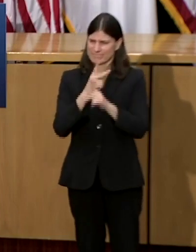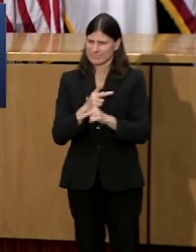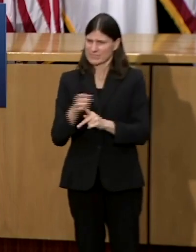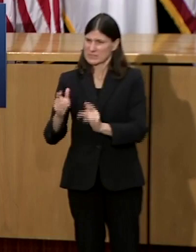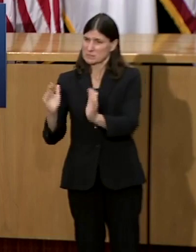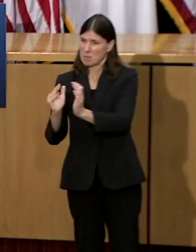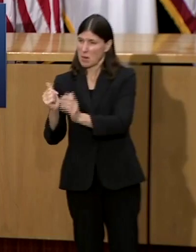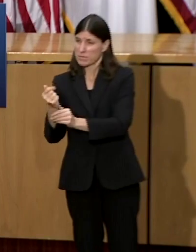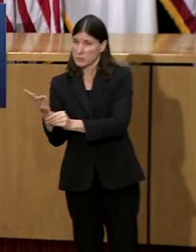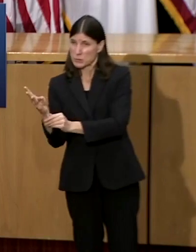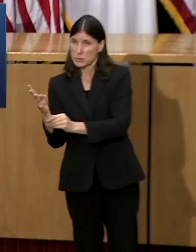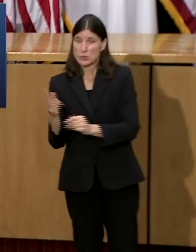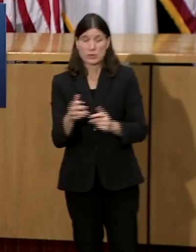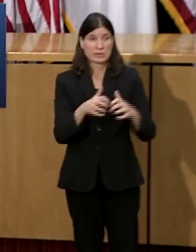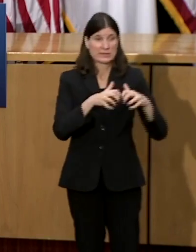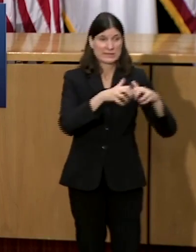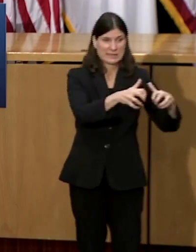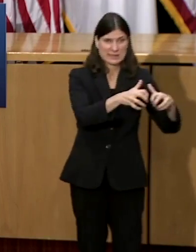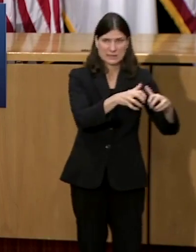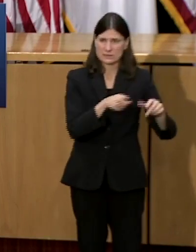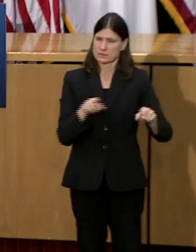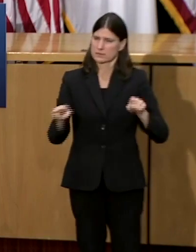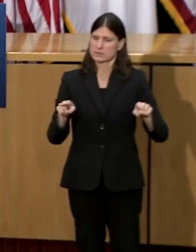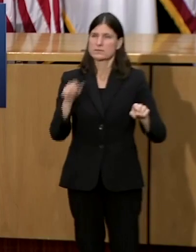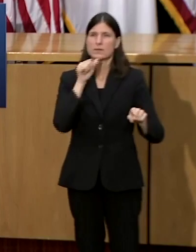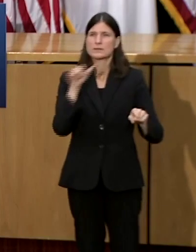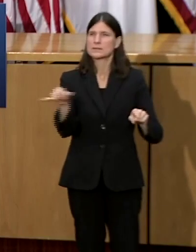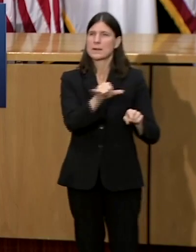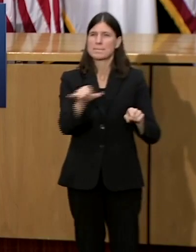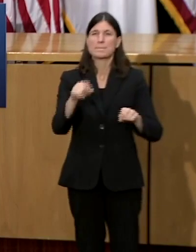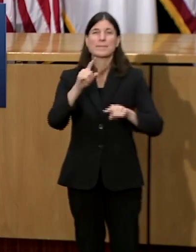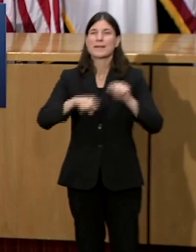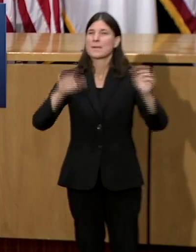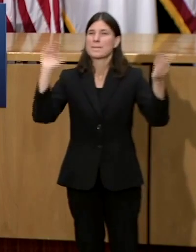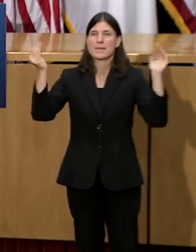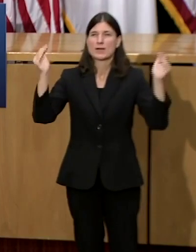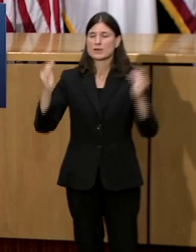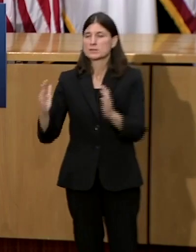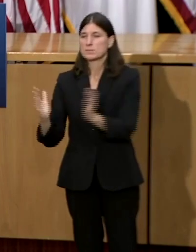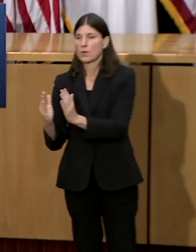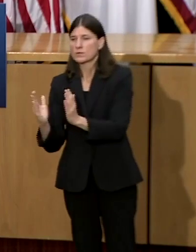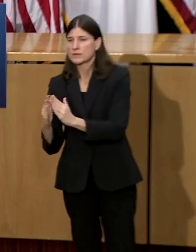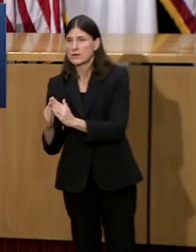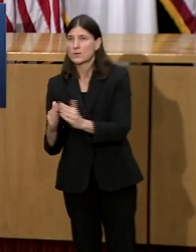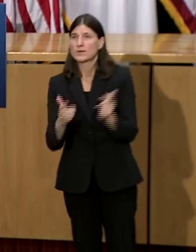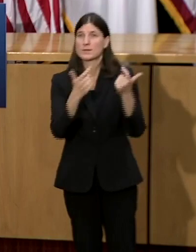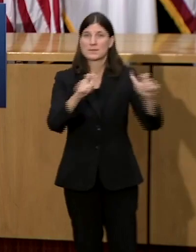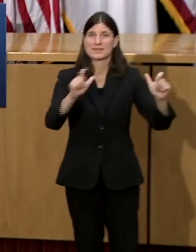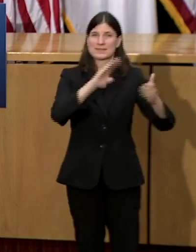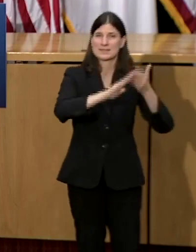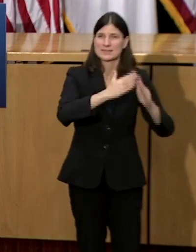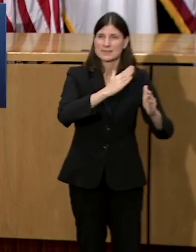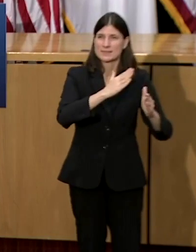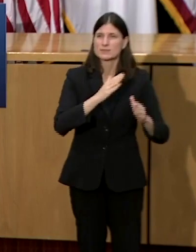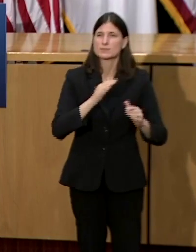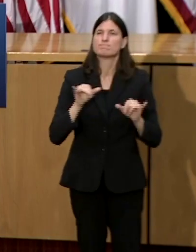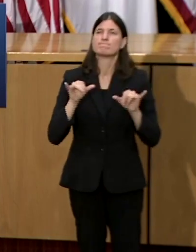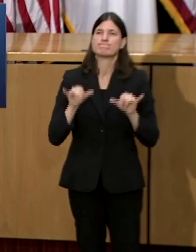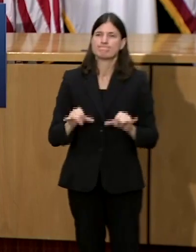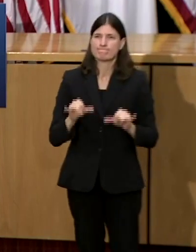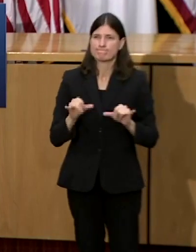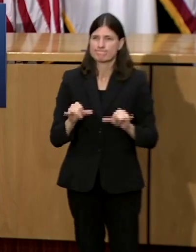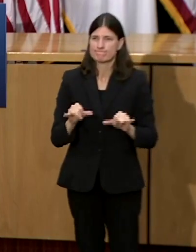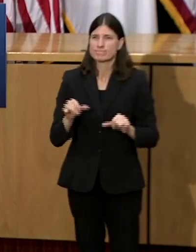conduct from some communities that conduct significant testing, that a matrix that takes into consideration the percent positivity